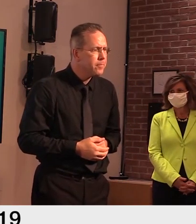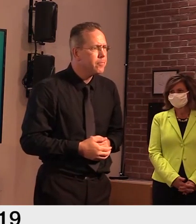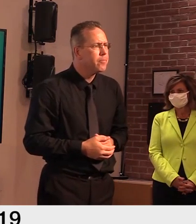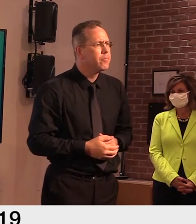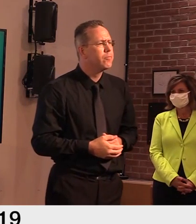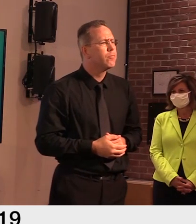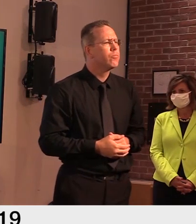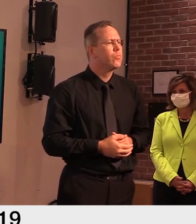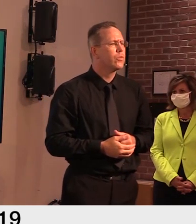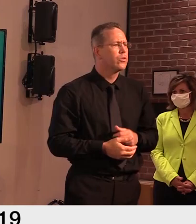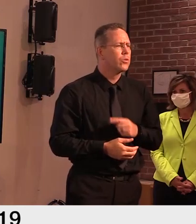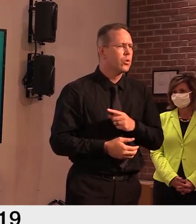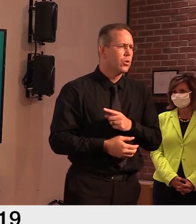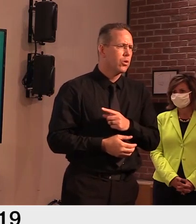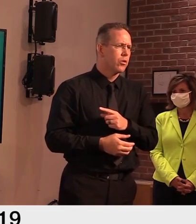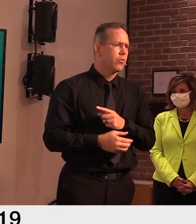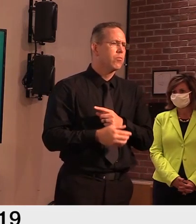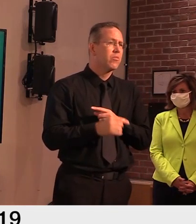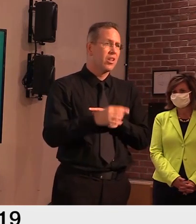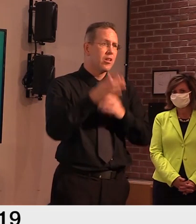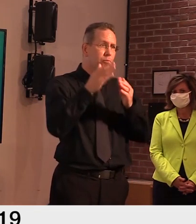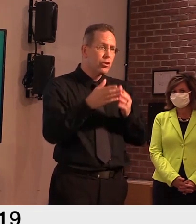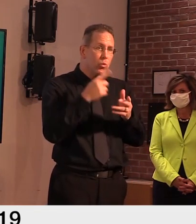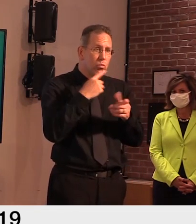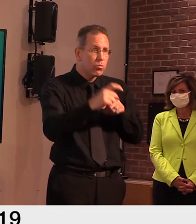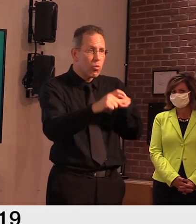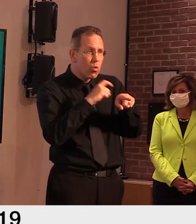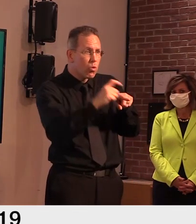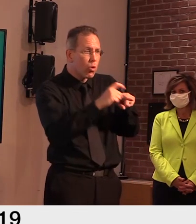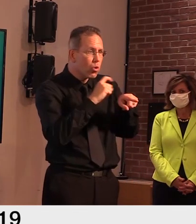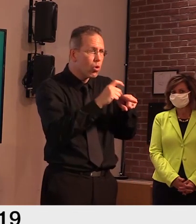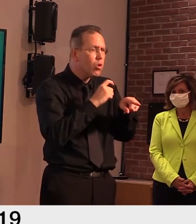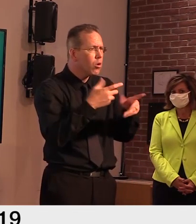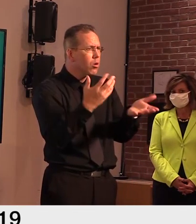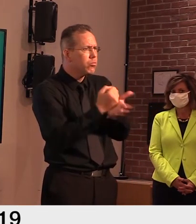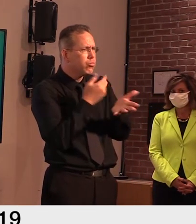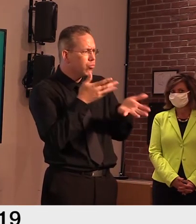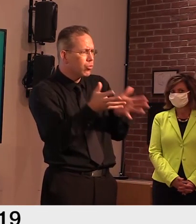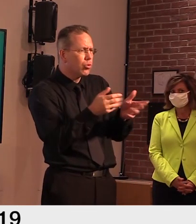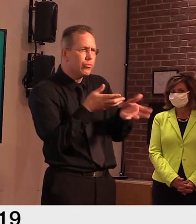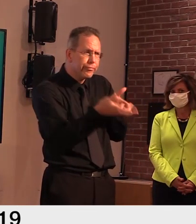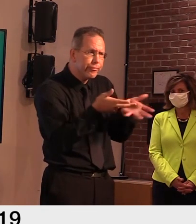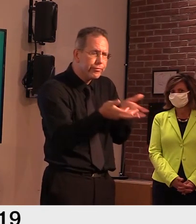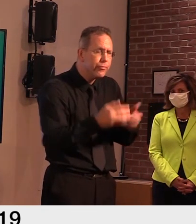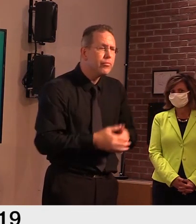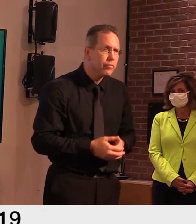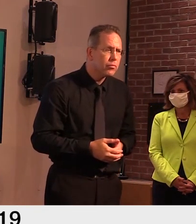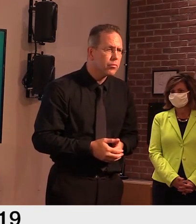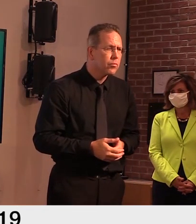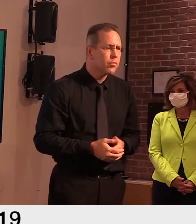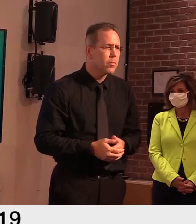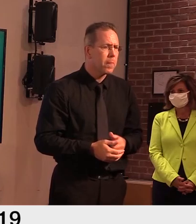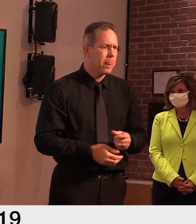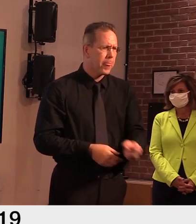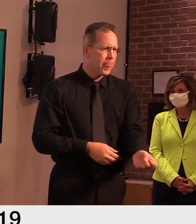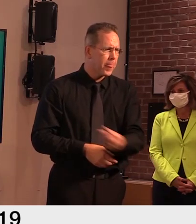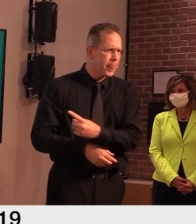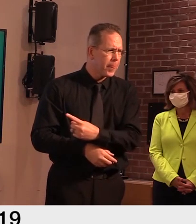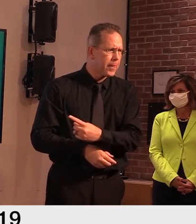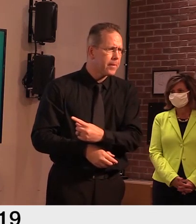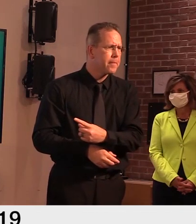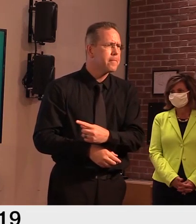eligible to return to working, that would be very easy for them to understand. And they can confirm it with